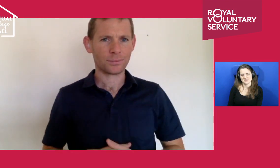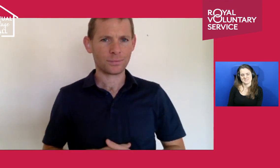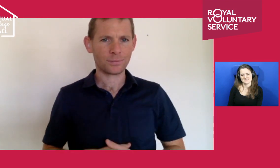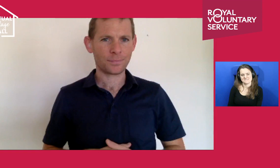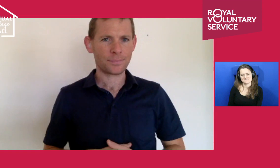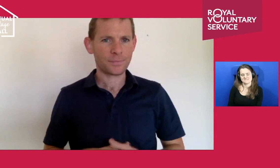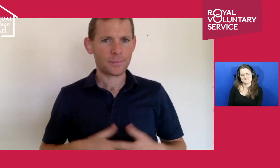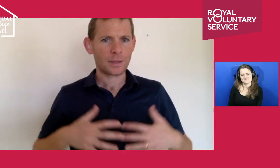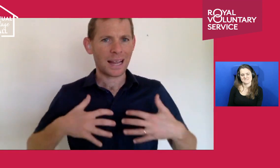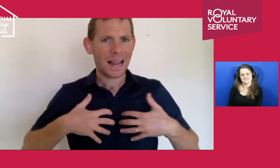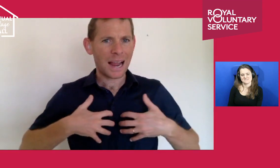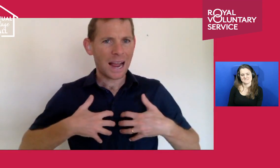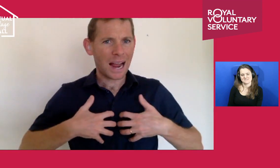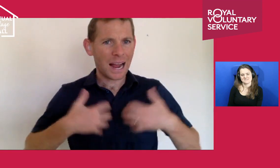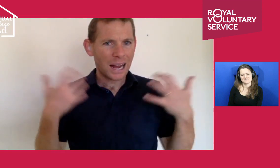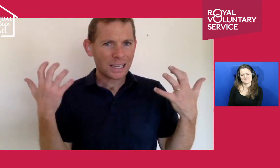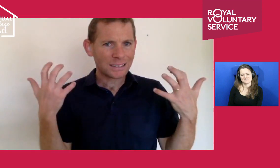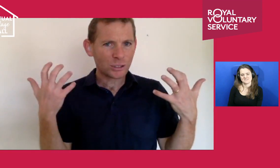Angry.